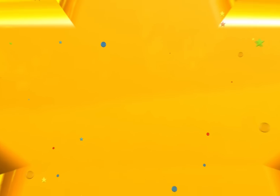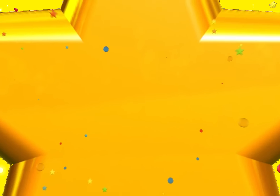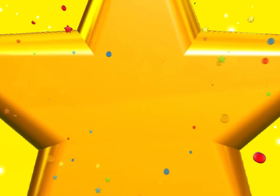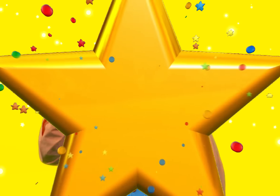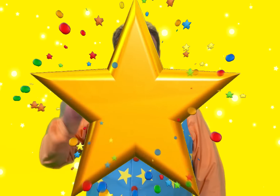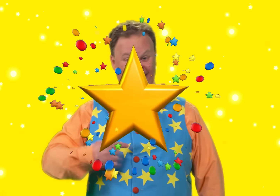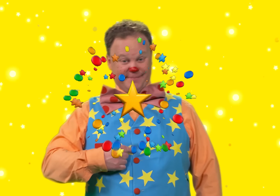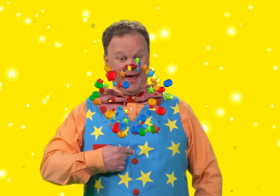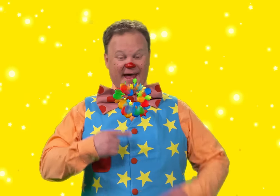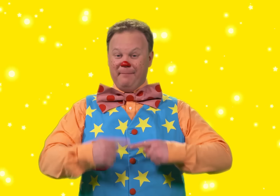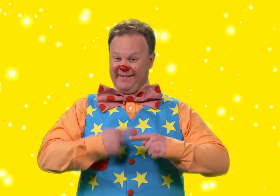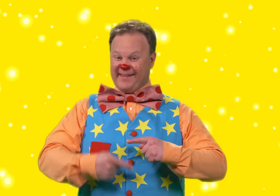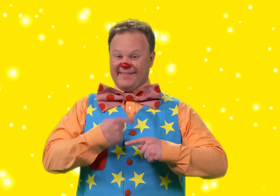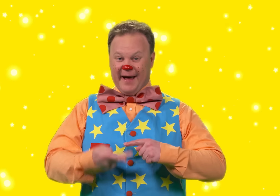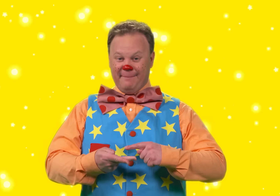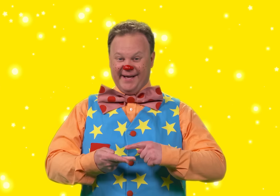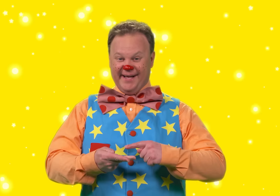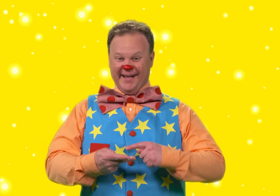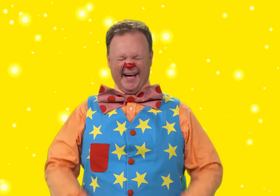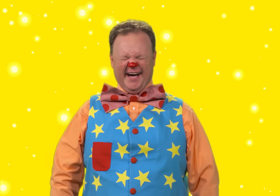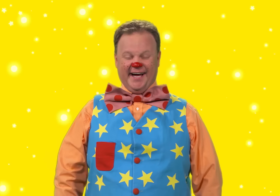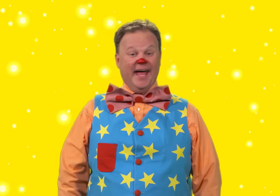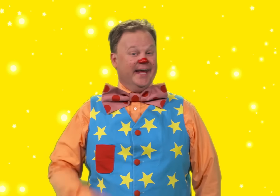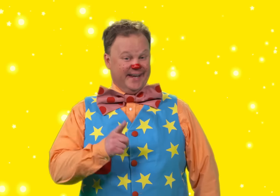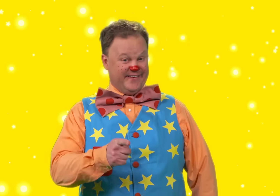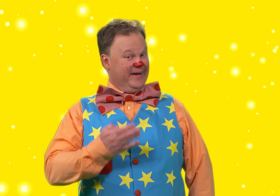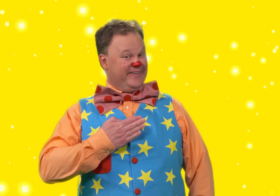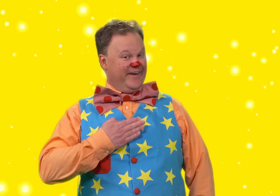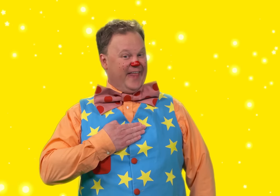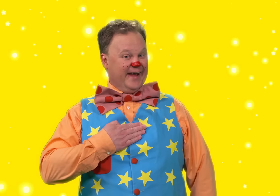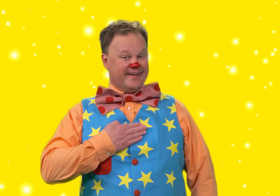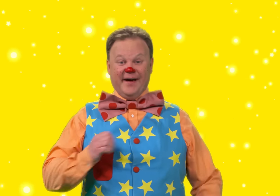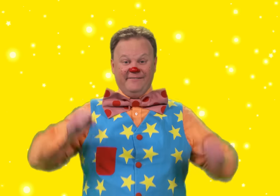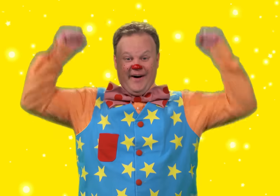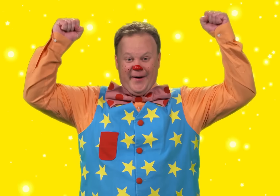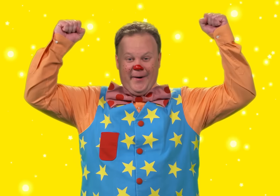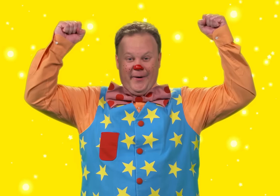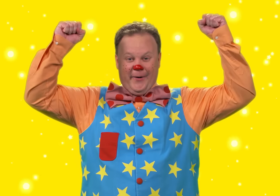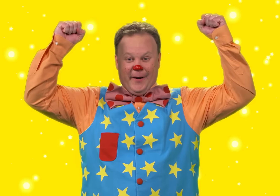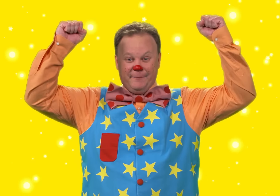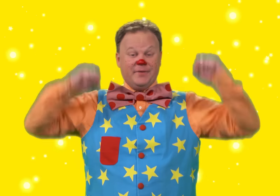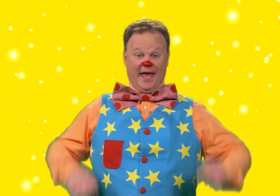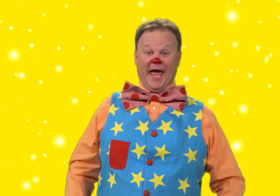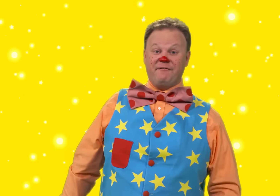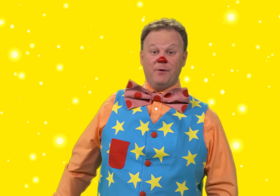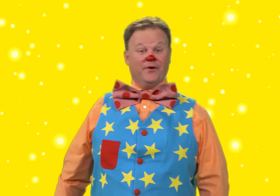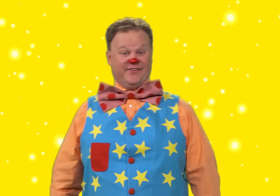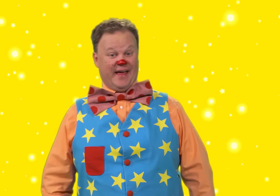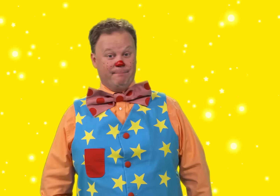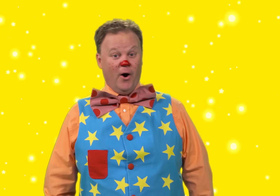Hello, it's me, Mr Tumble. Did you enjoy that? Woohoo! If you want to see more